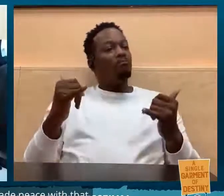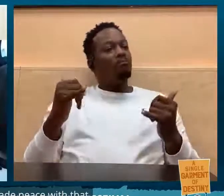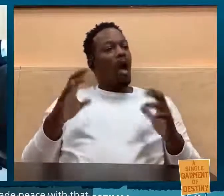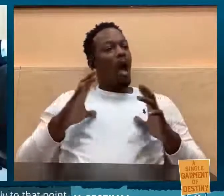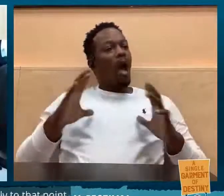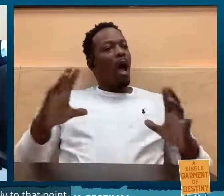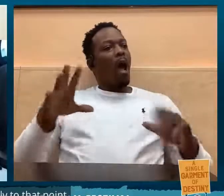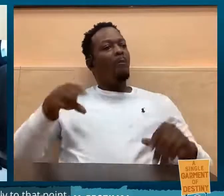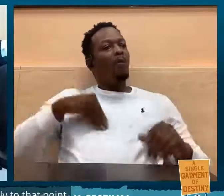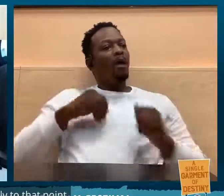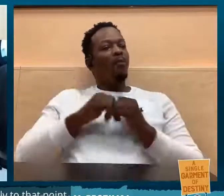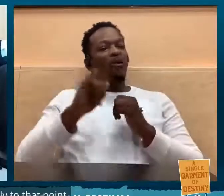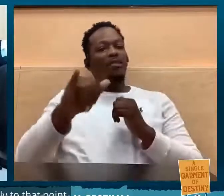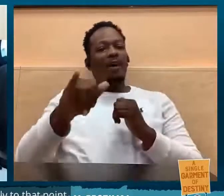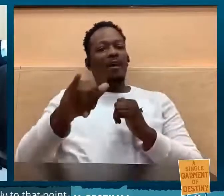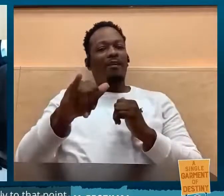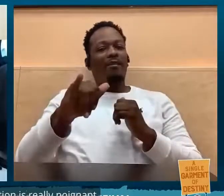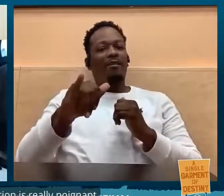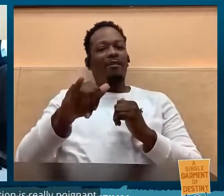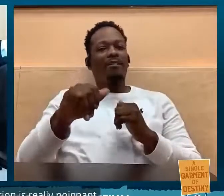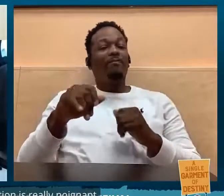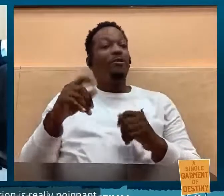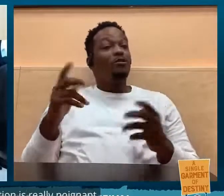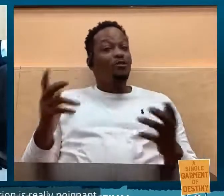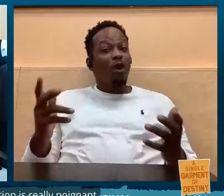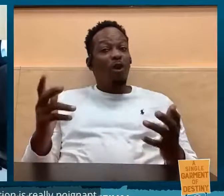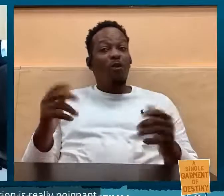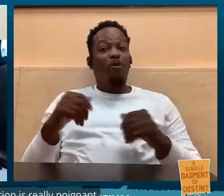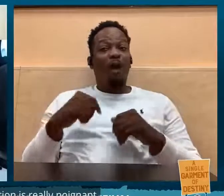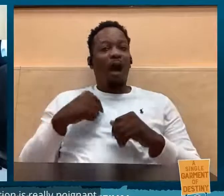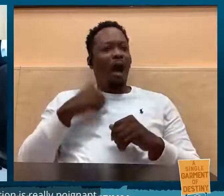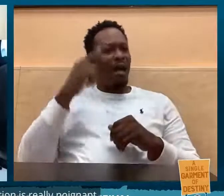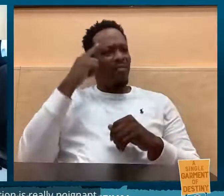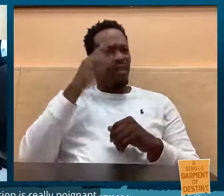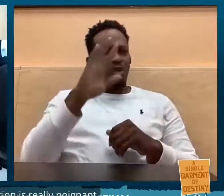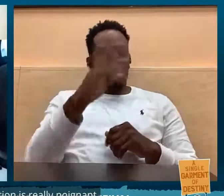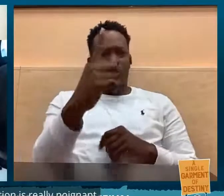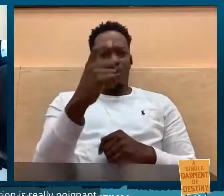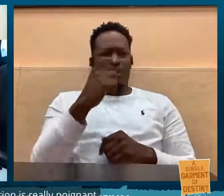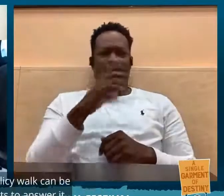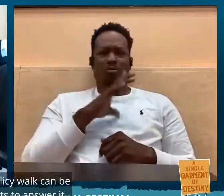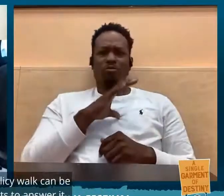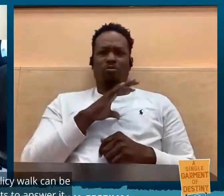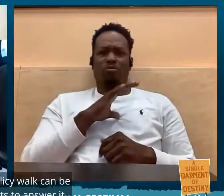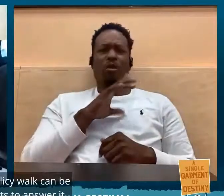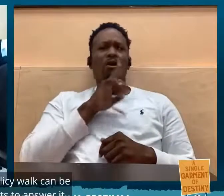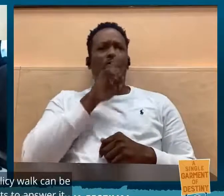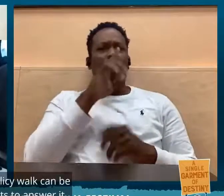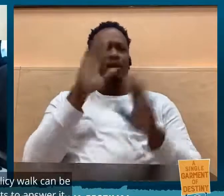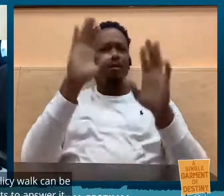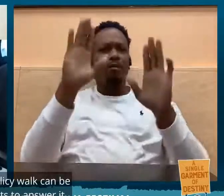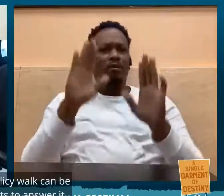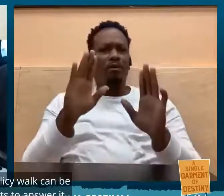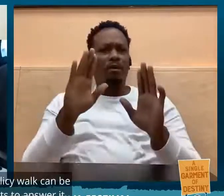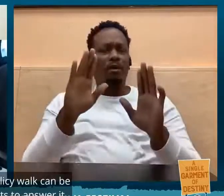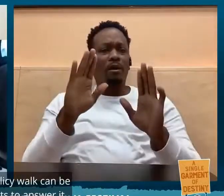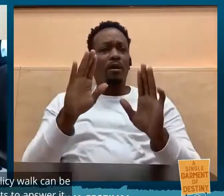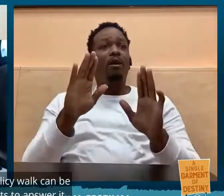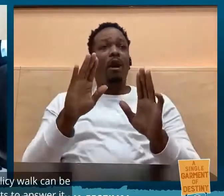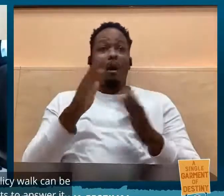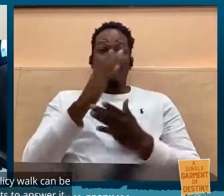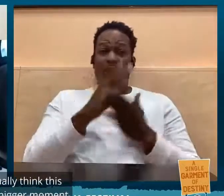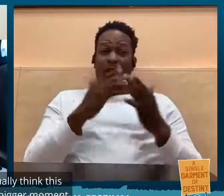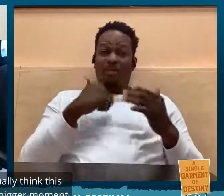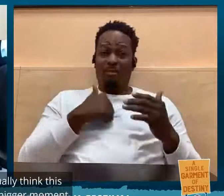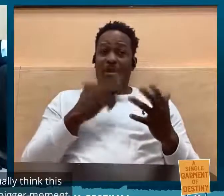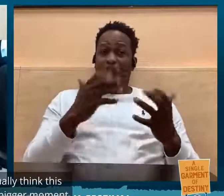that. And actually, to that point, I think your question is really poignant, and the policy wonk in me really wants to